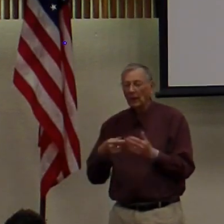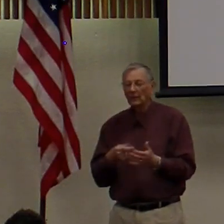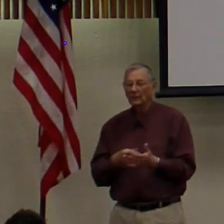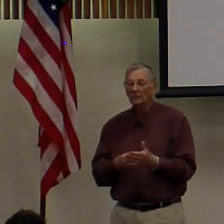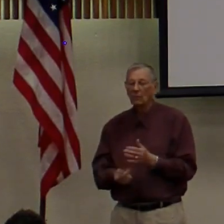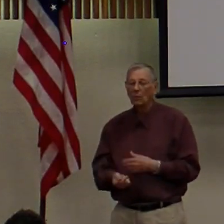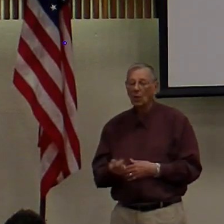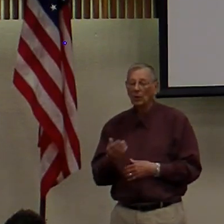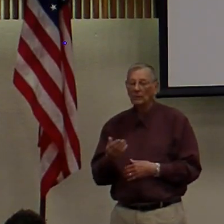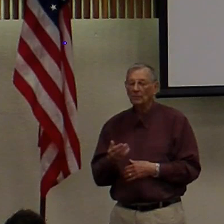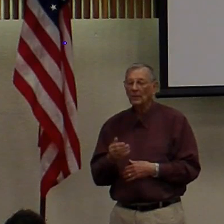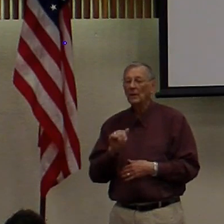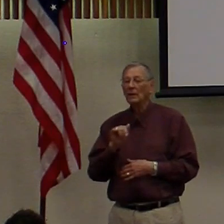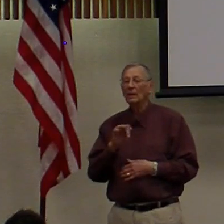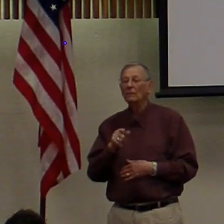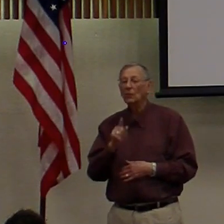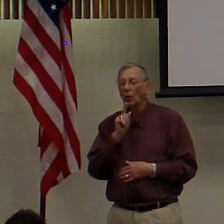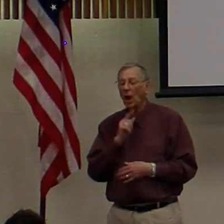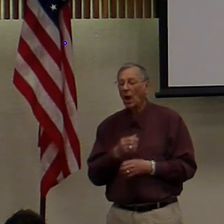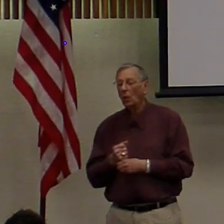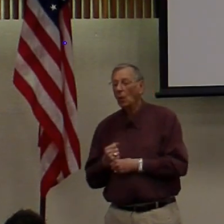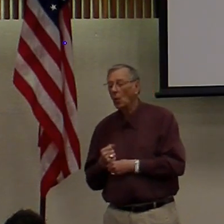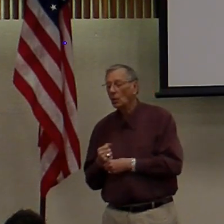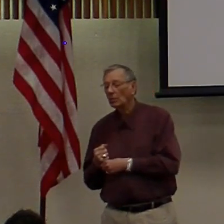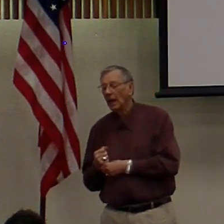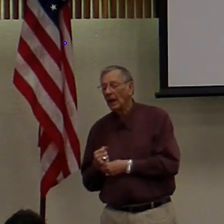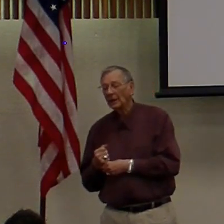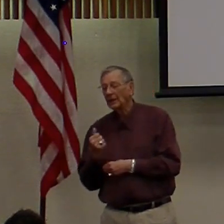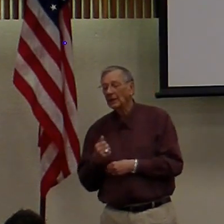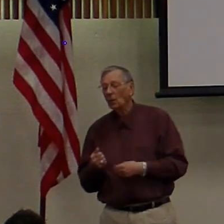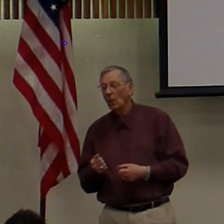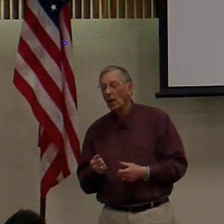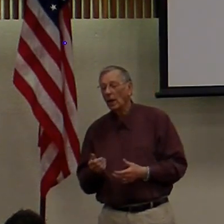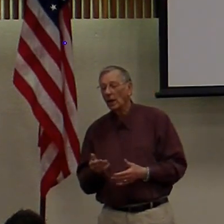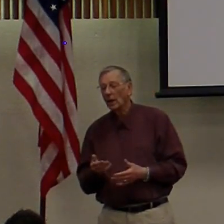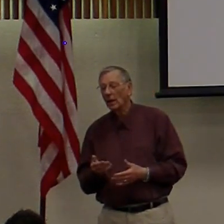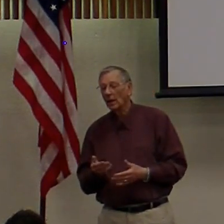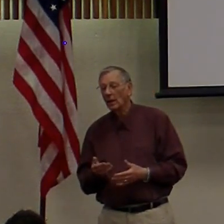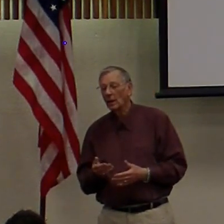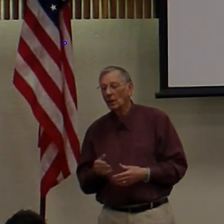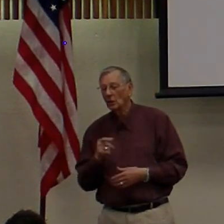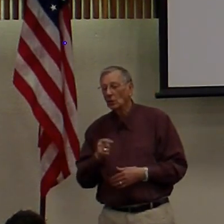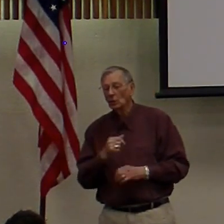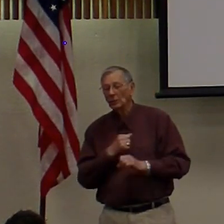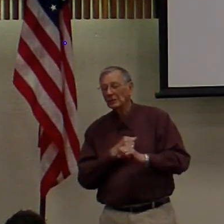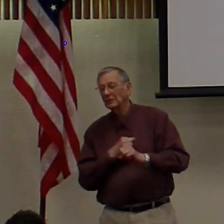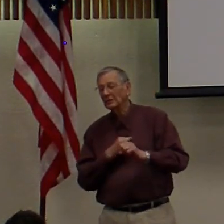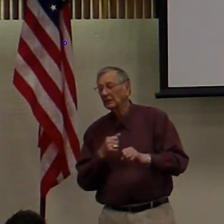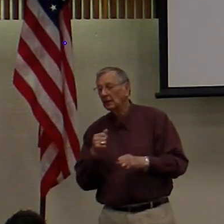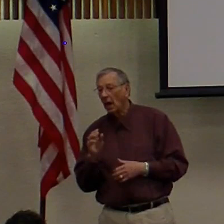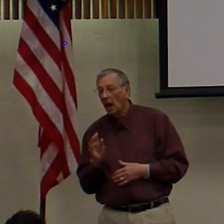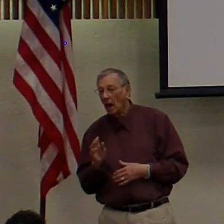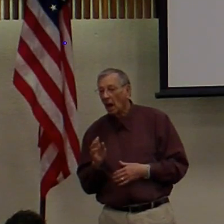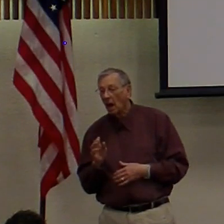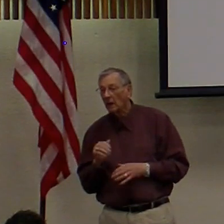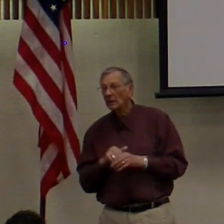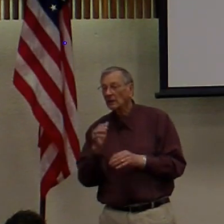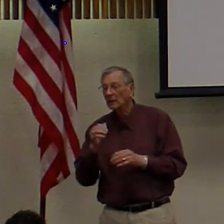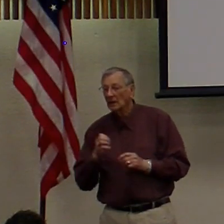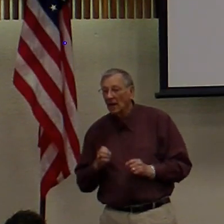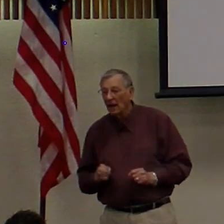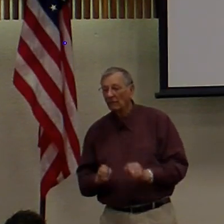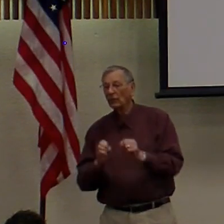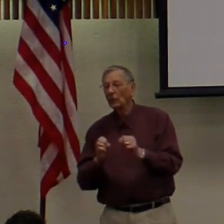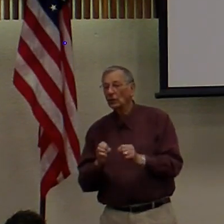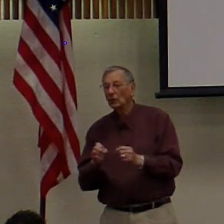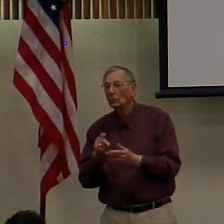morning. Because if you are holding back in any way, you're resisting God in His effort